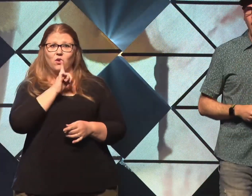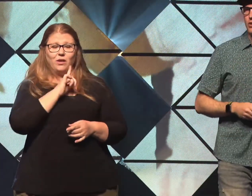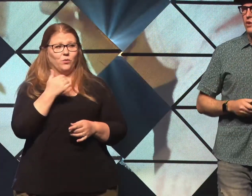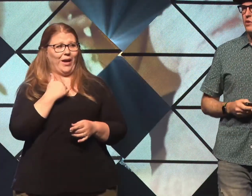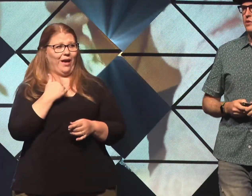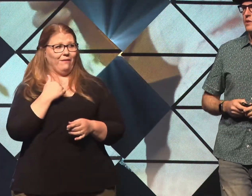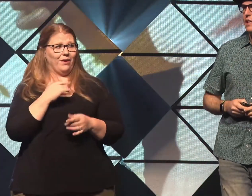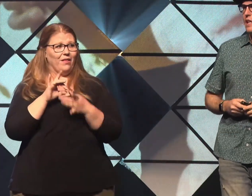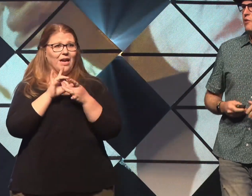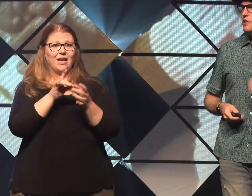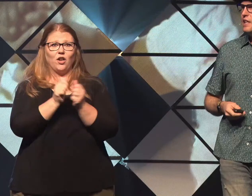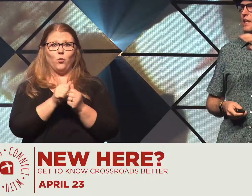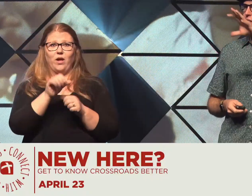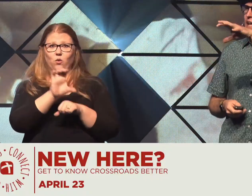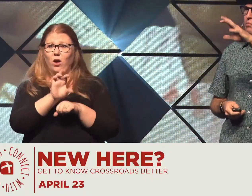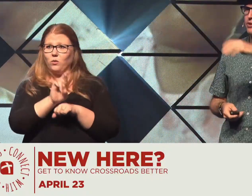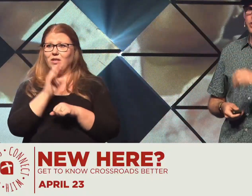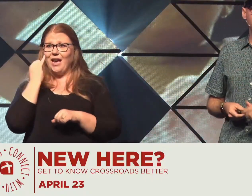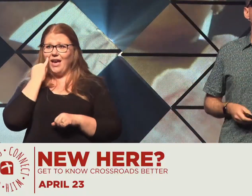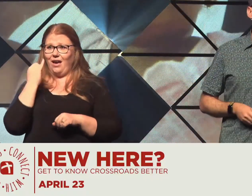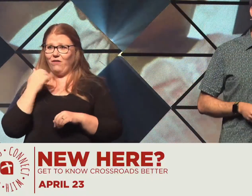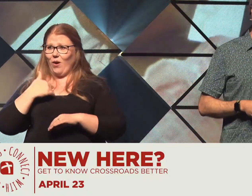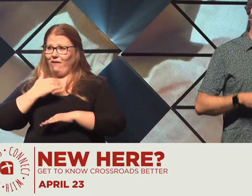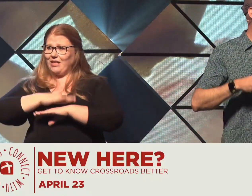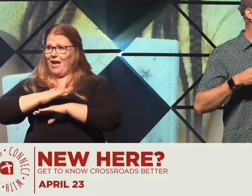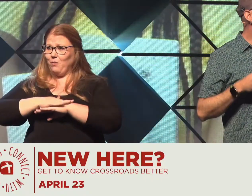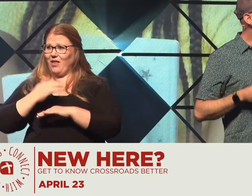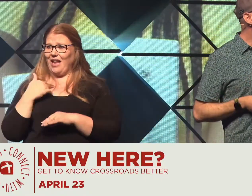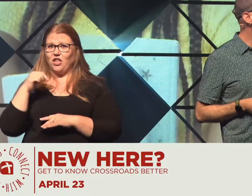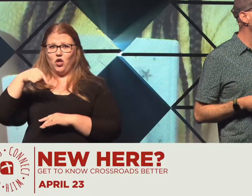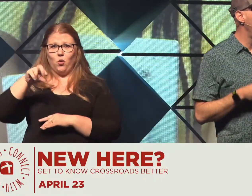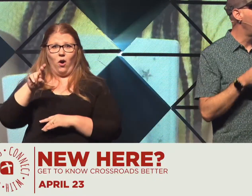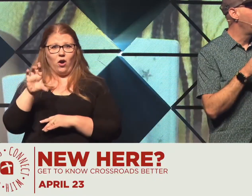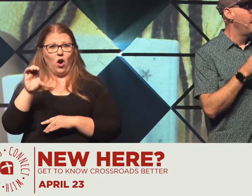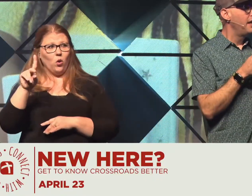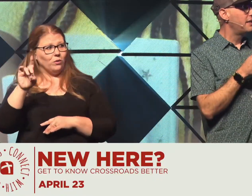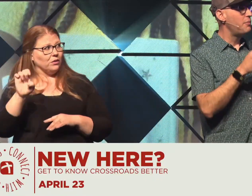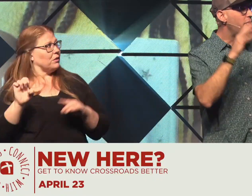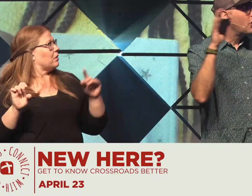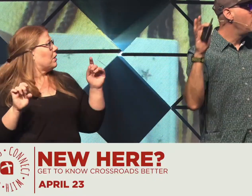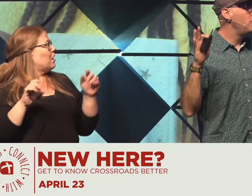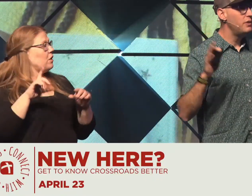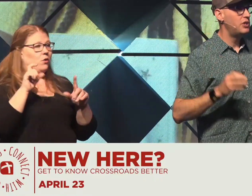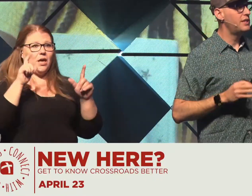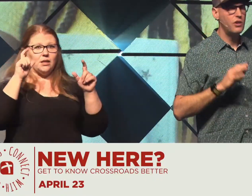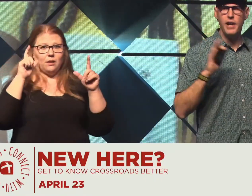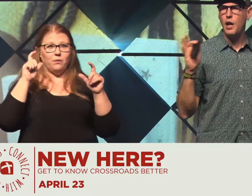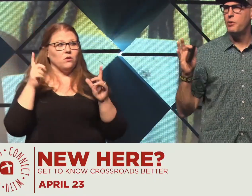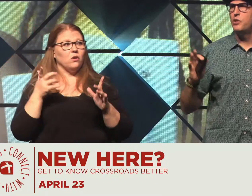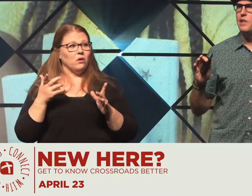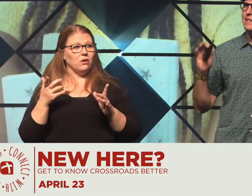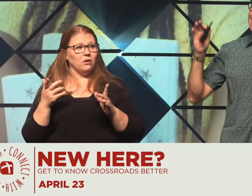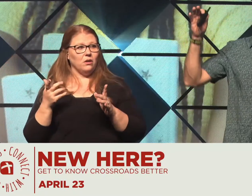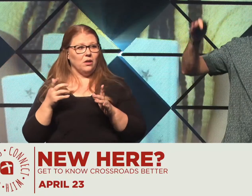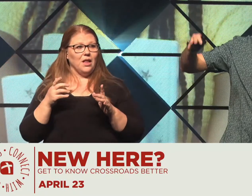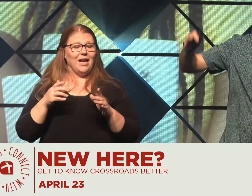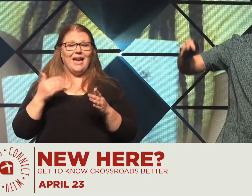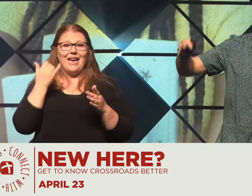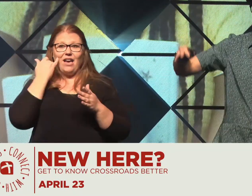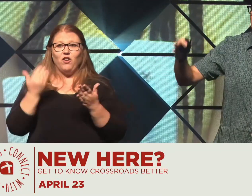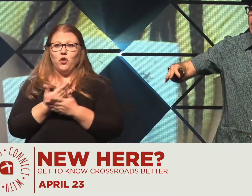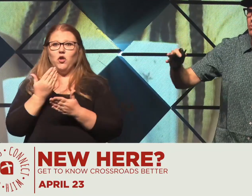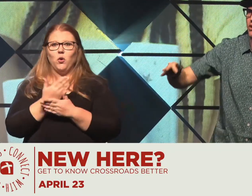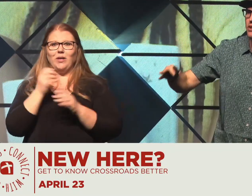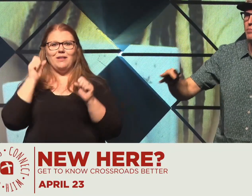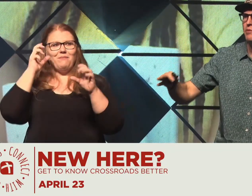with Crossroads. If you're sitting at a table, there's a QR code. There's a QR code here. You can skip. If you're new, it's just a great opportunity to see how this can